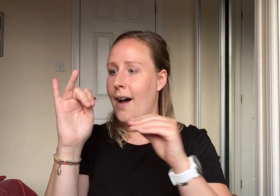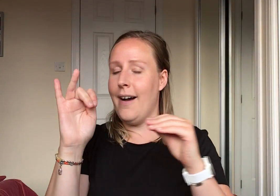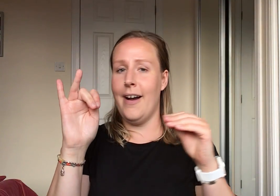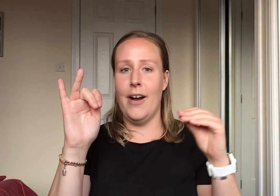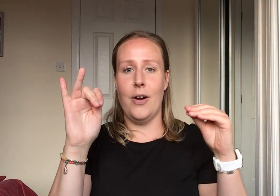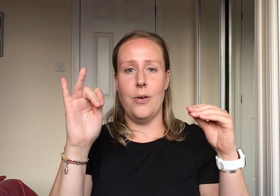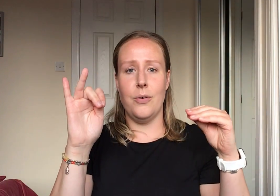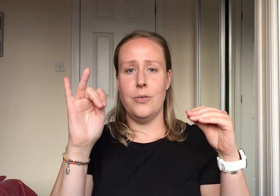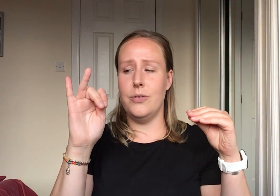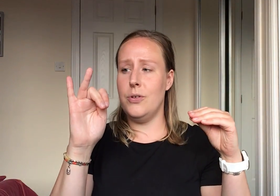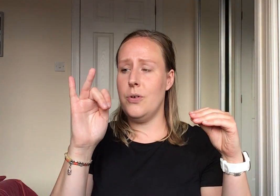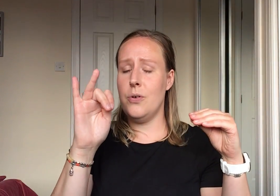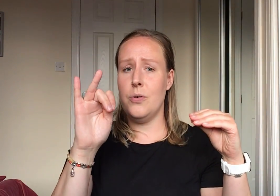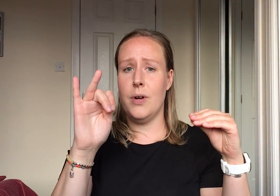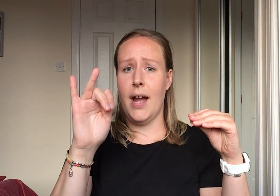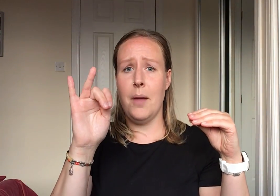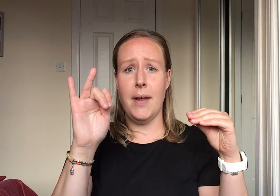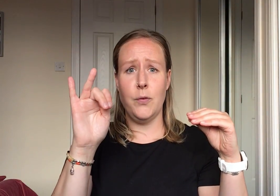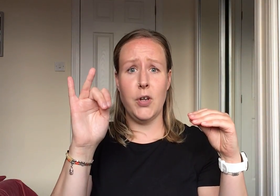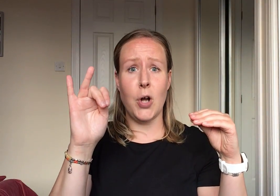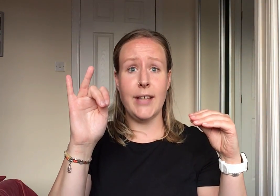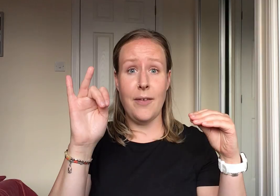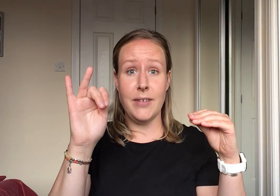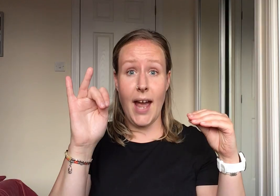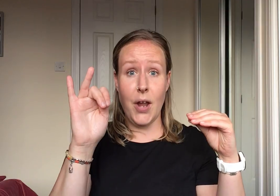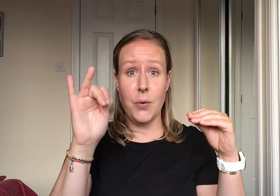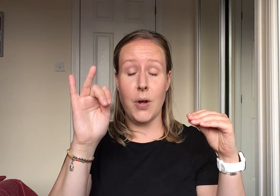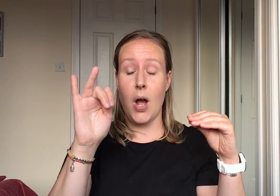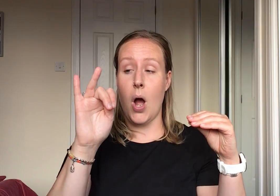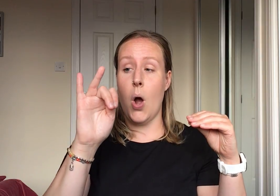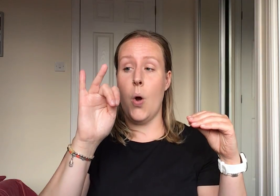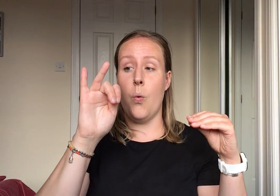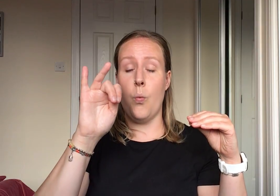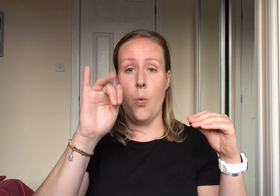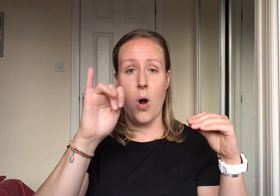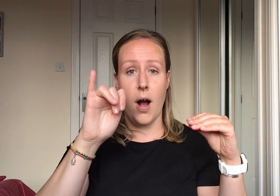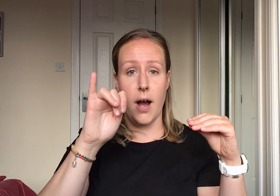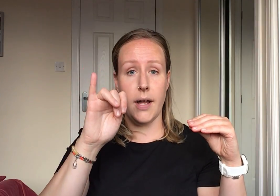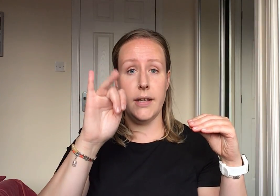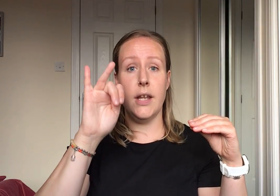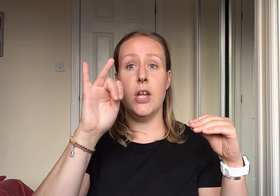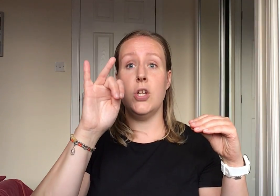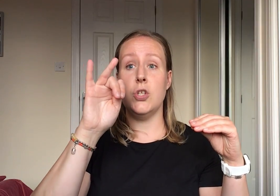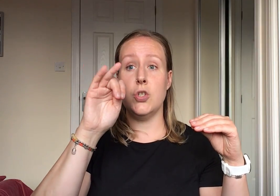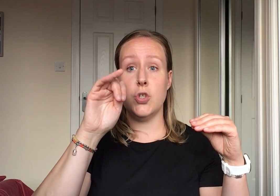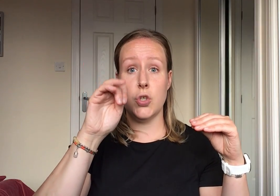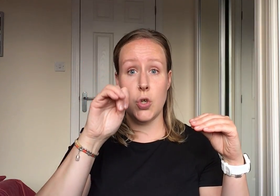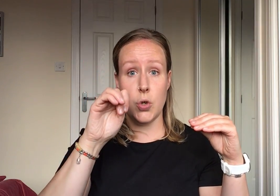Oh no! How many have we got left now? One, two.